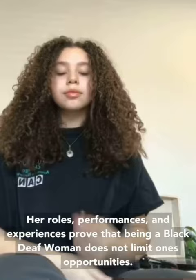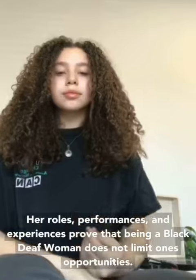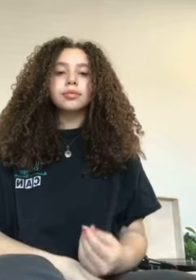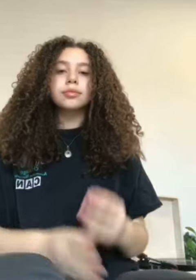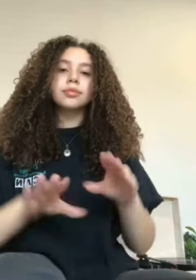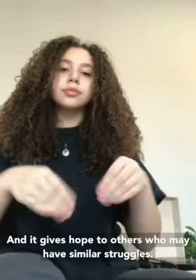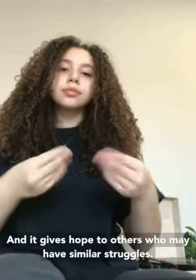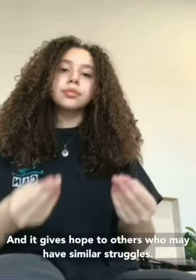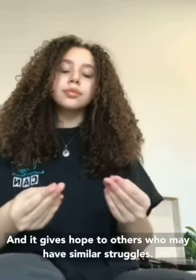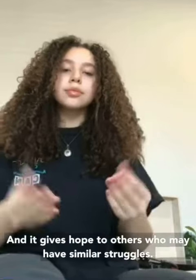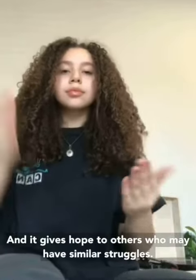Her roles,